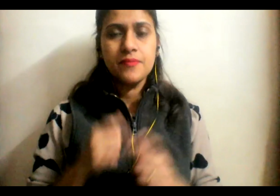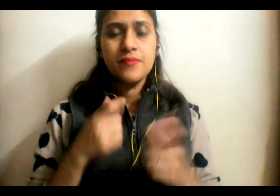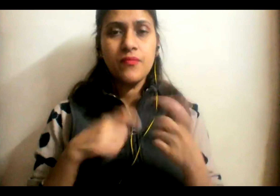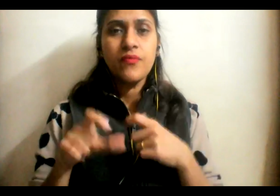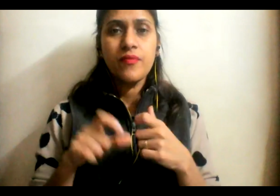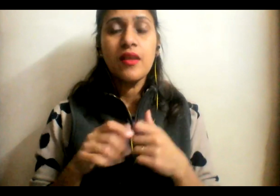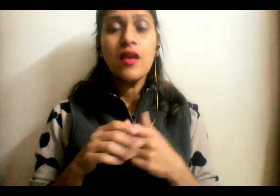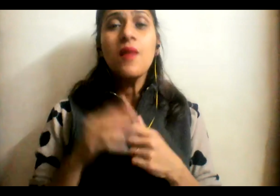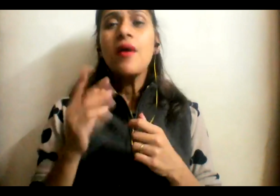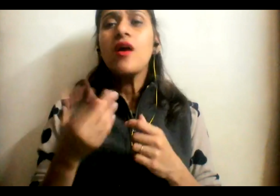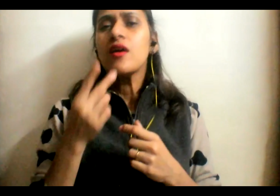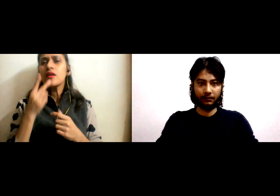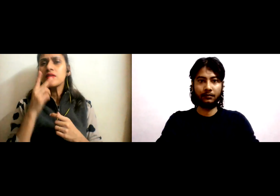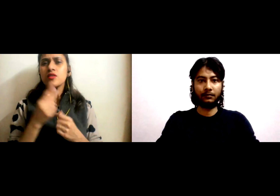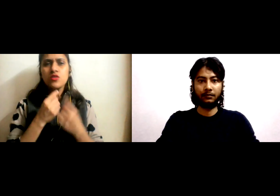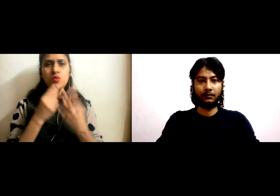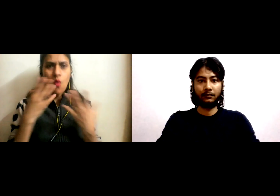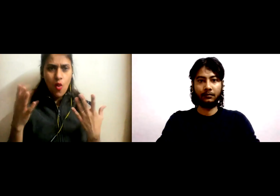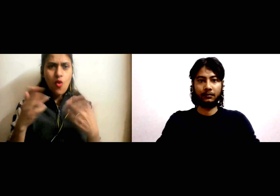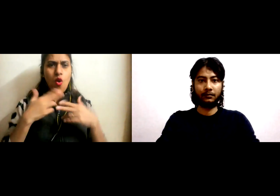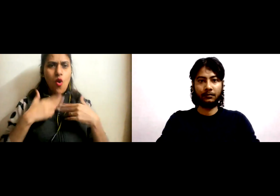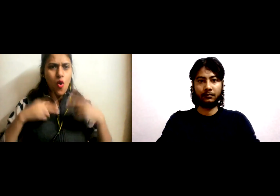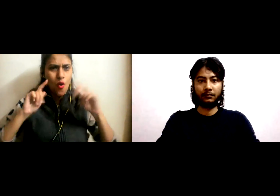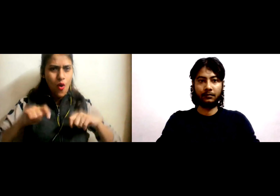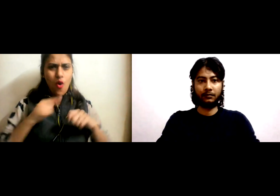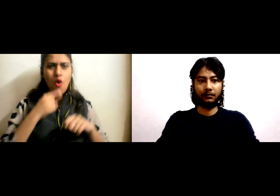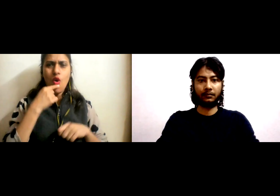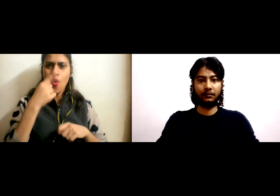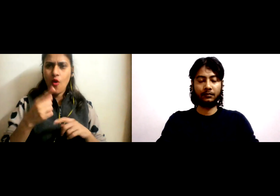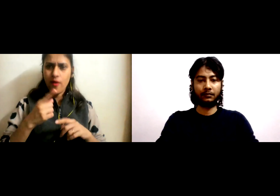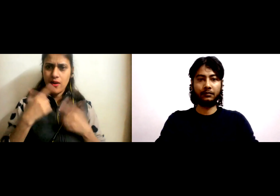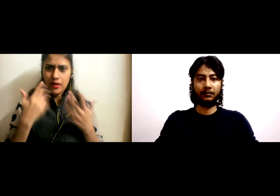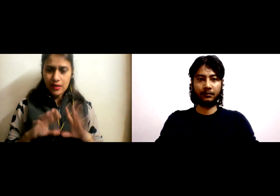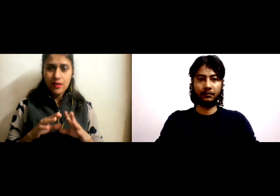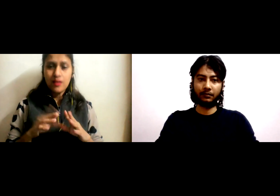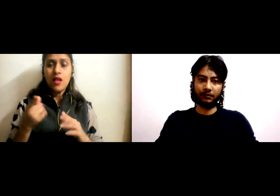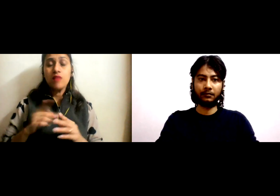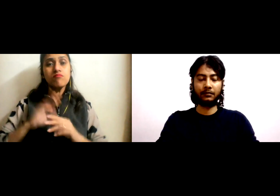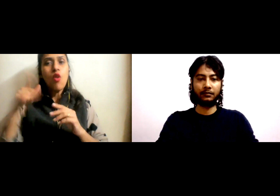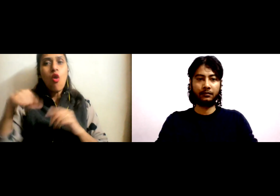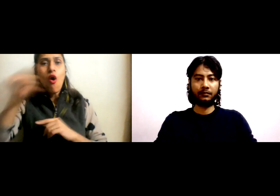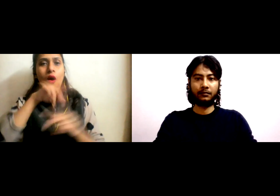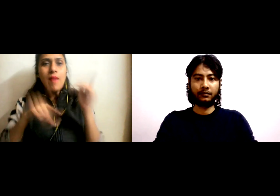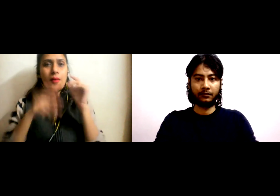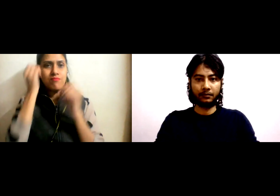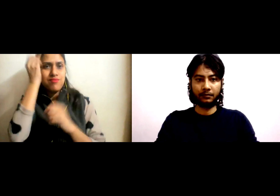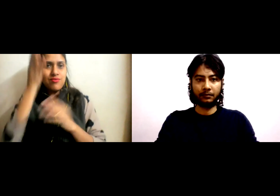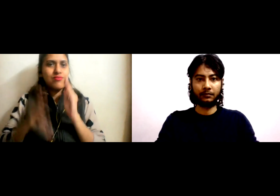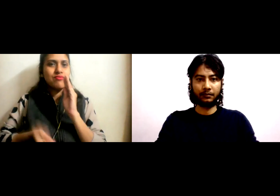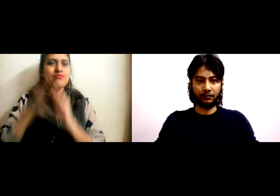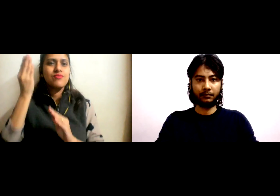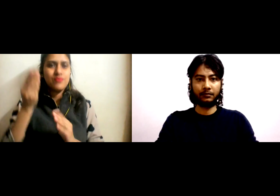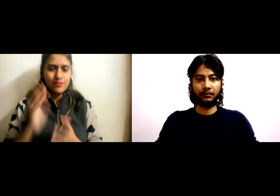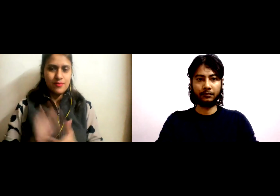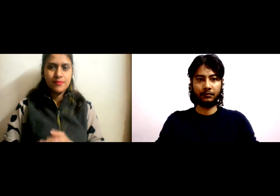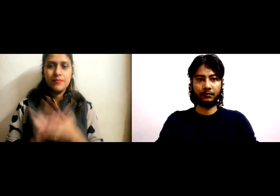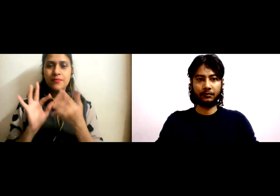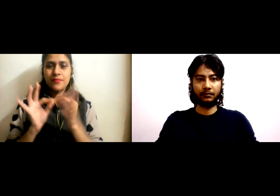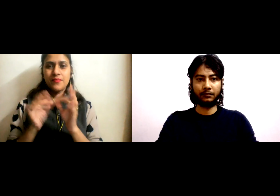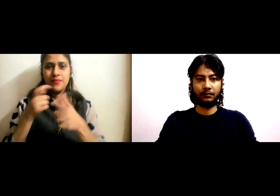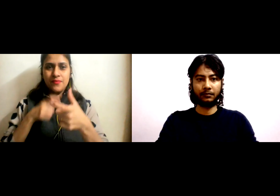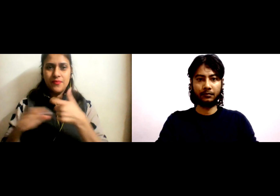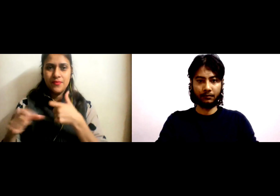small order, a court order, a small judgment, and can raise a lot of awareness besides other methods. So I think